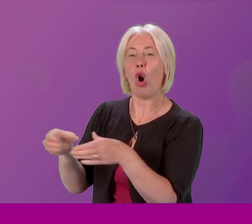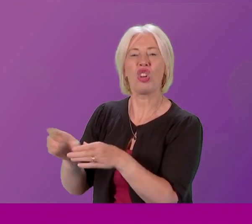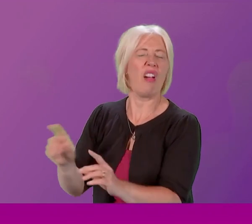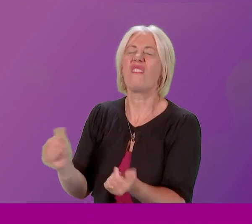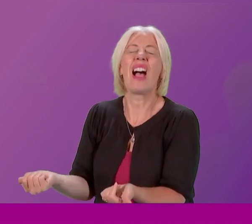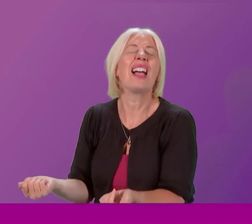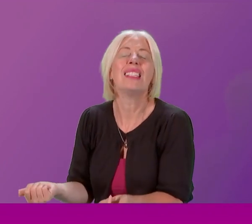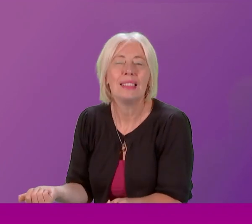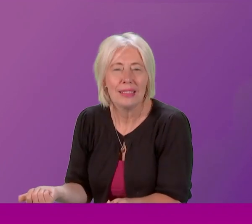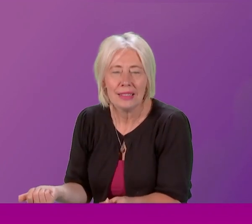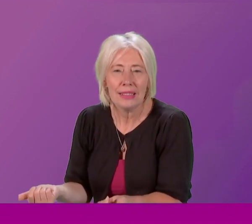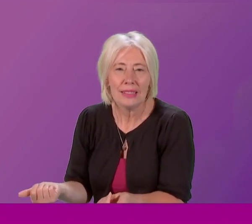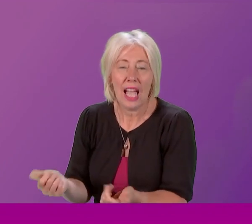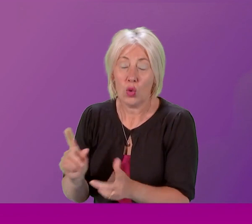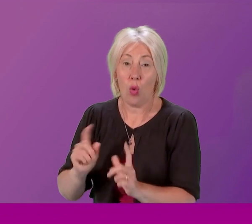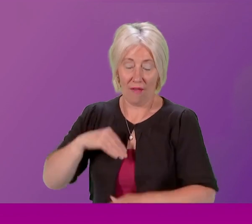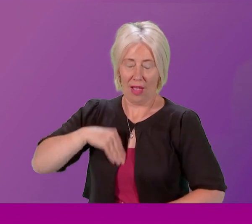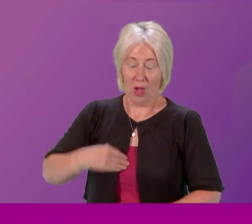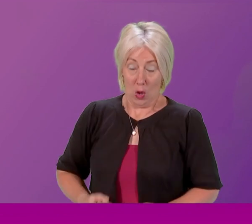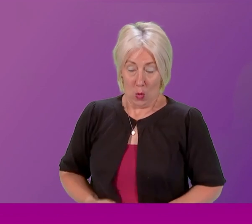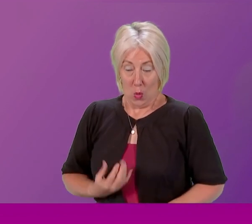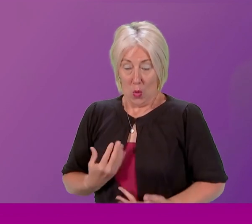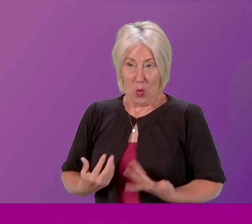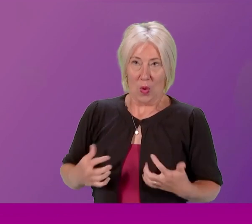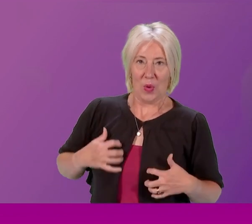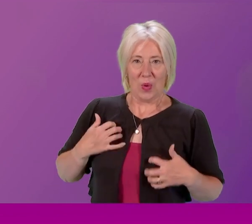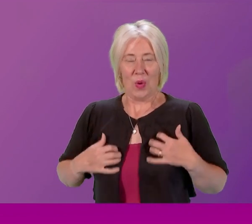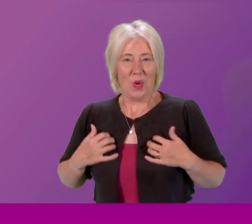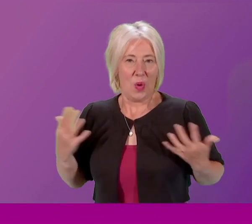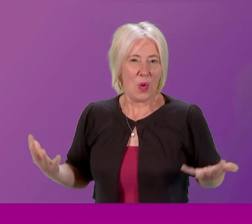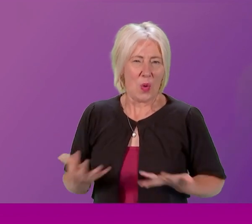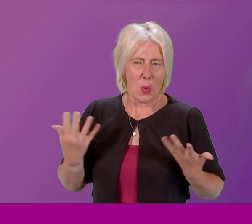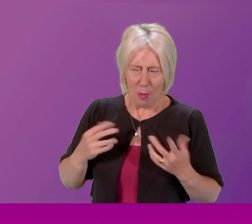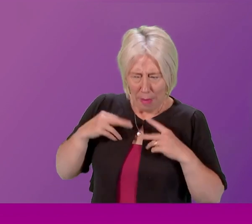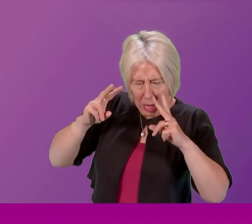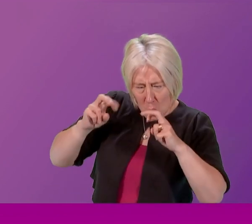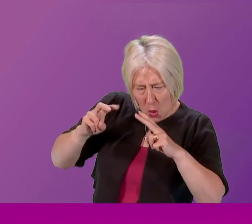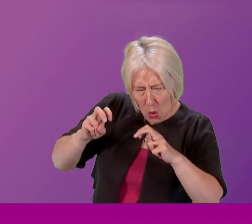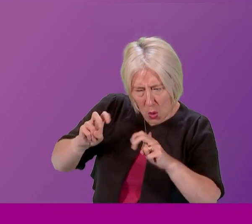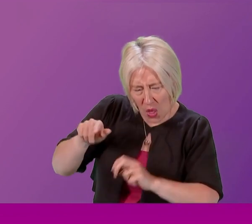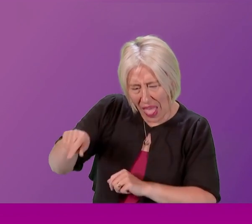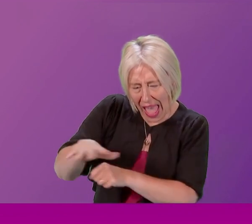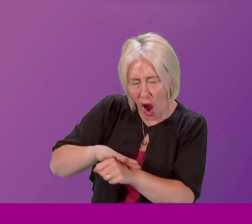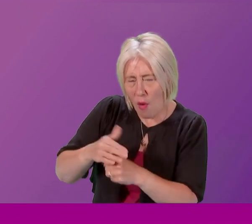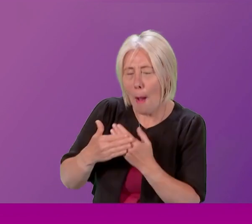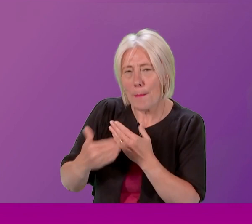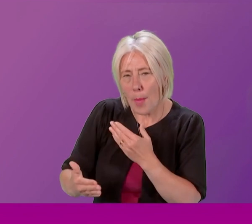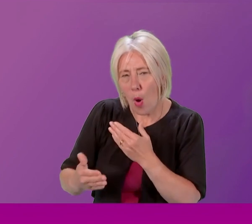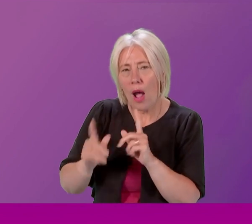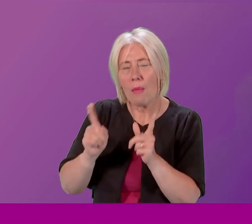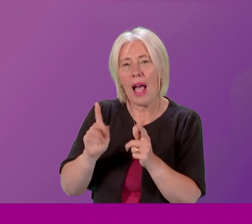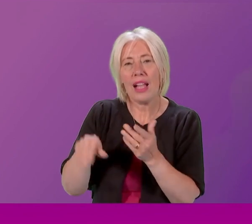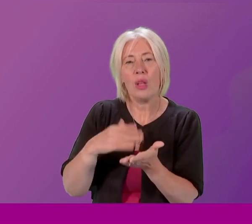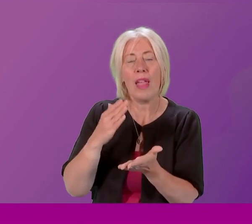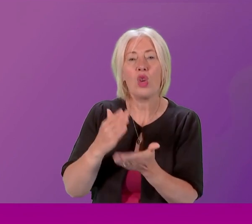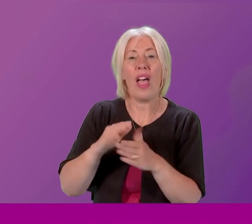makes them, you know, really come alive and where their curiosity, their natural curiosity might be. It's making sure that